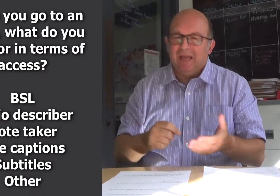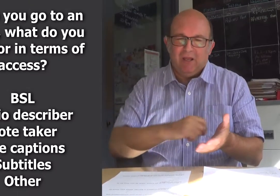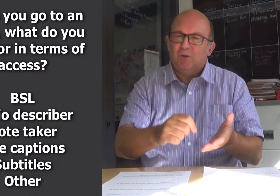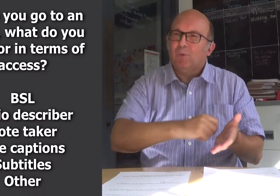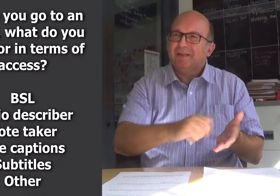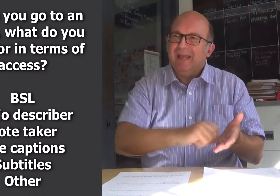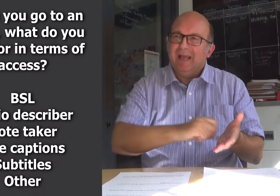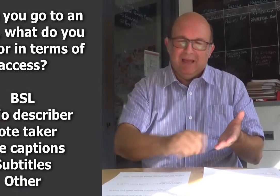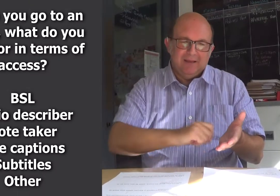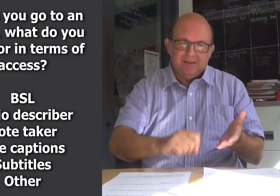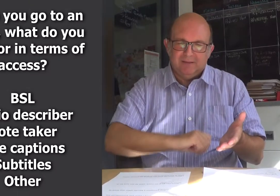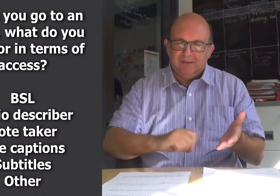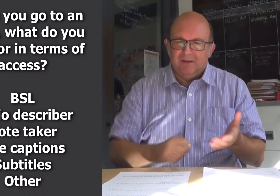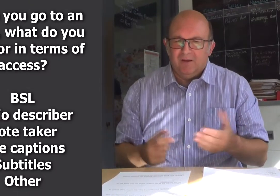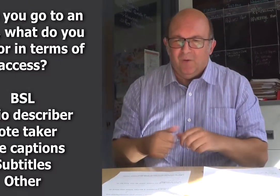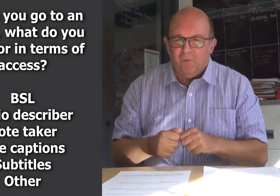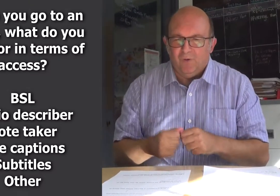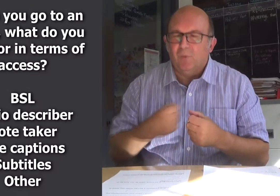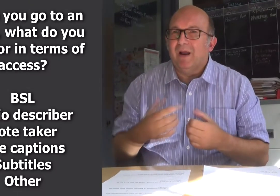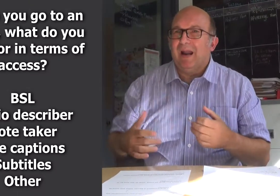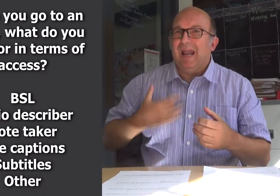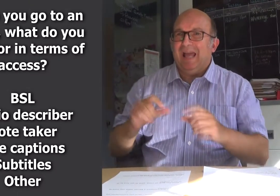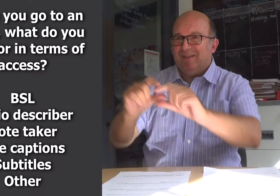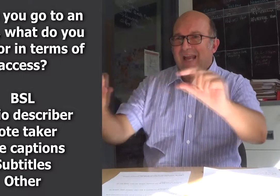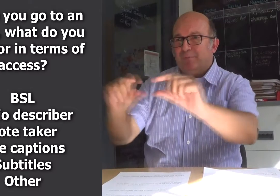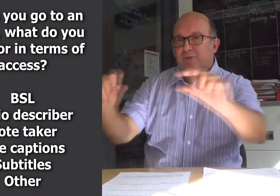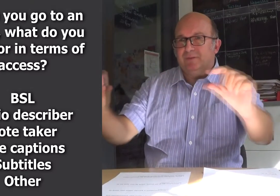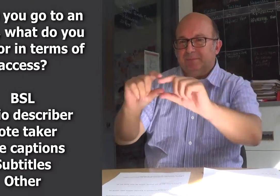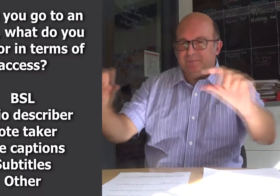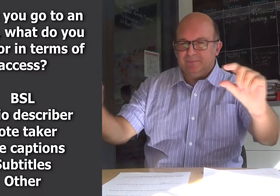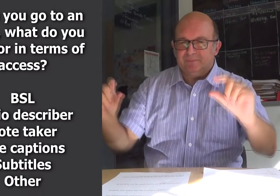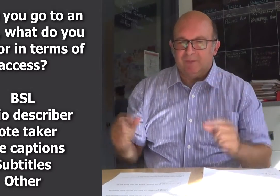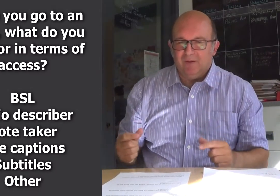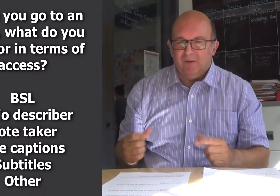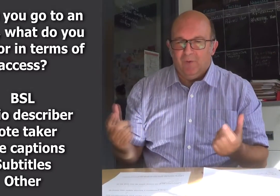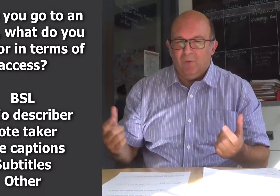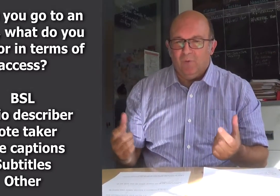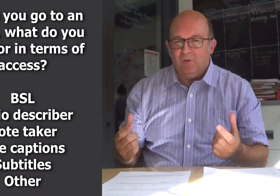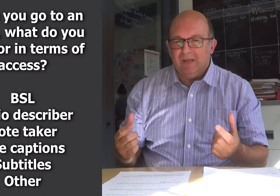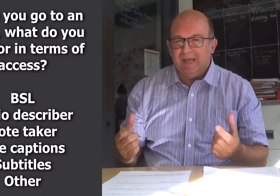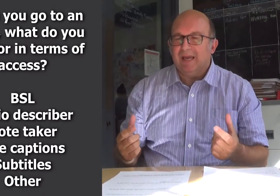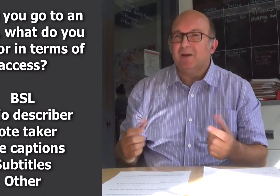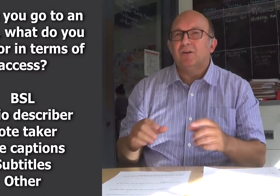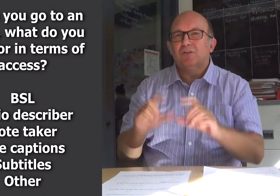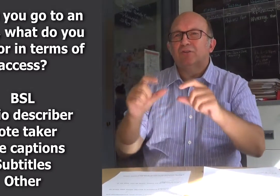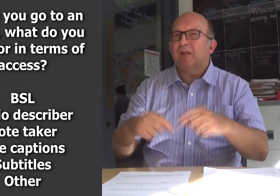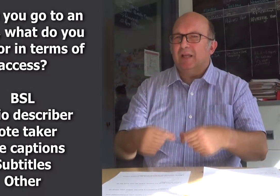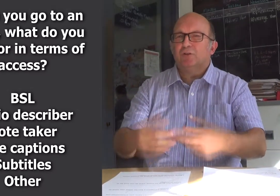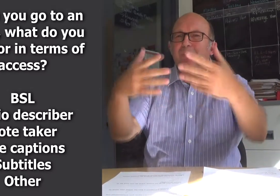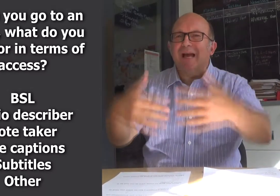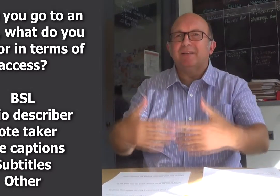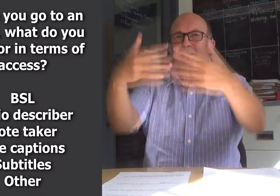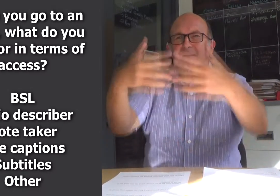want a note taker, or you want eye caption, or